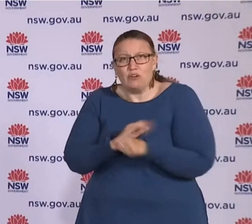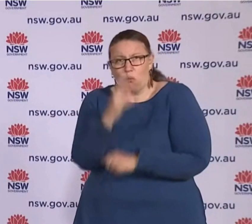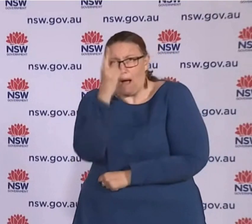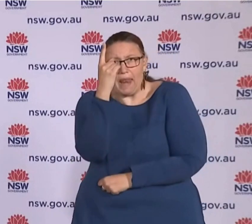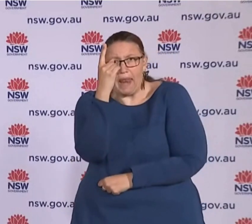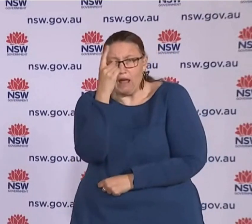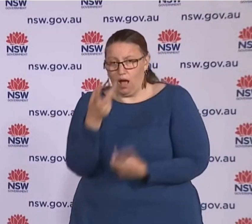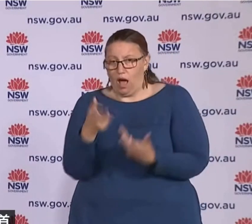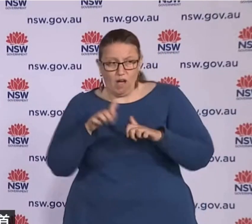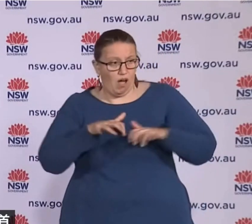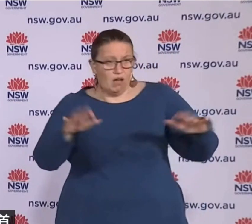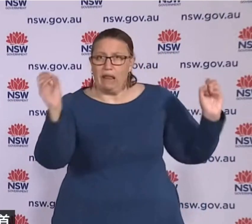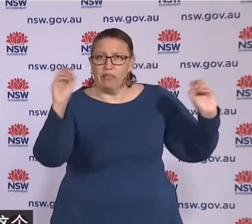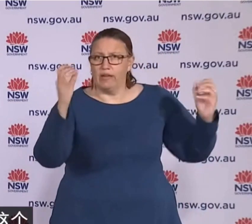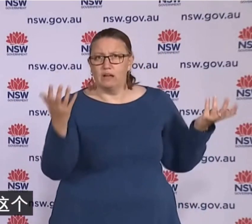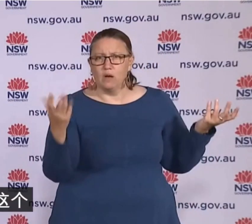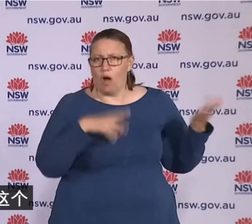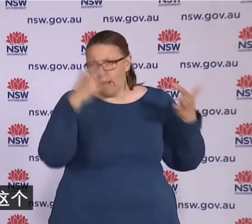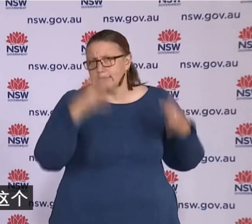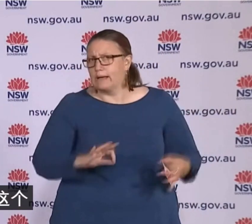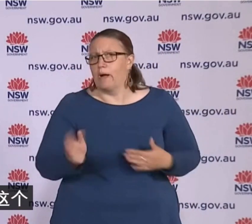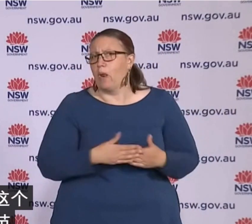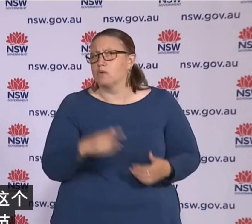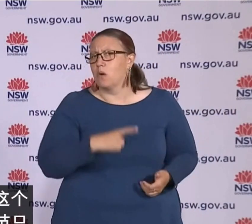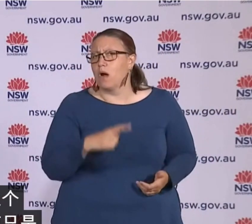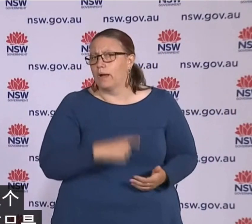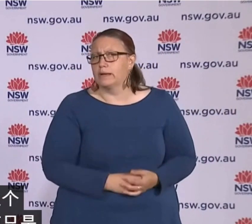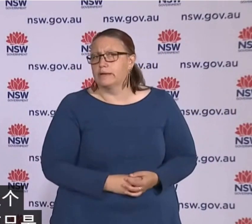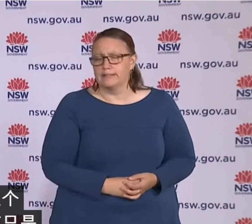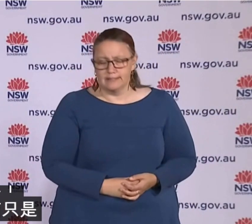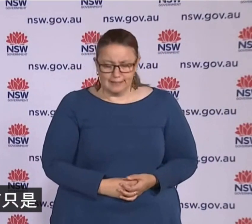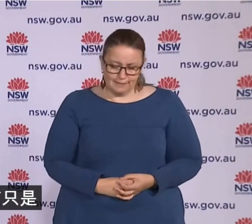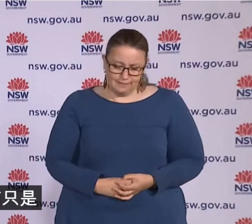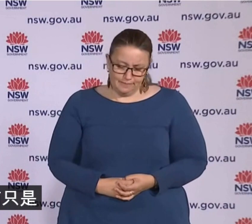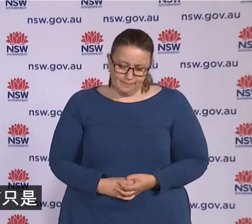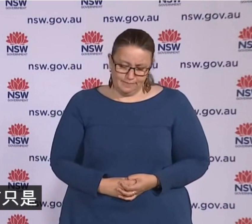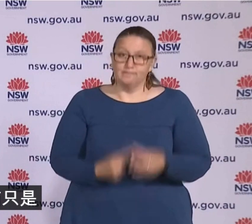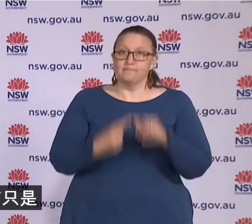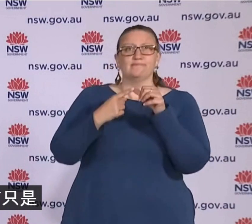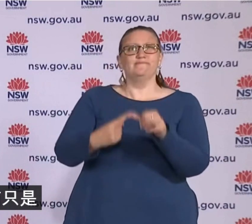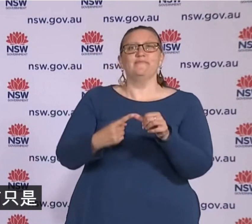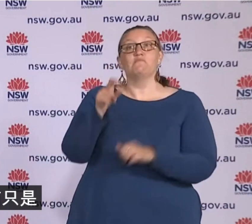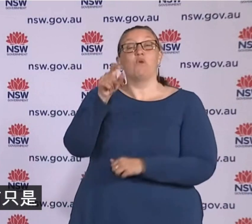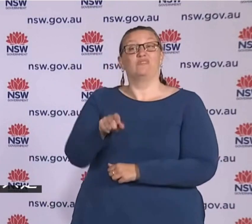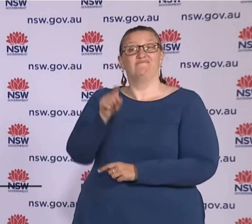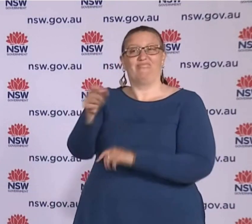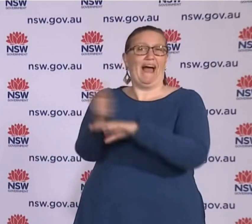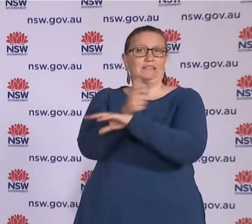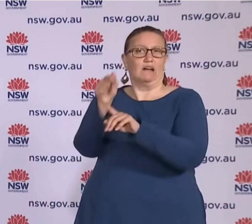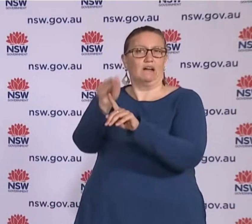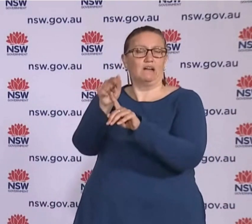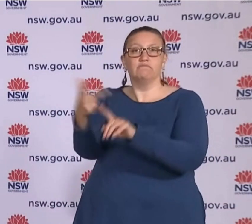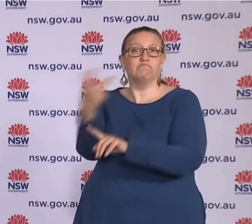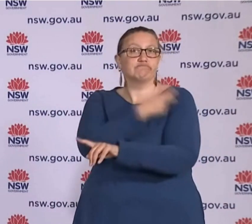as you know, the vaccines, this person's second dose was just probably on